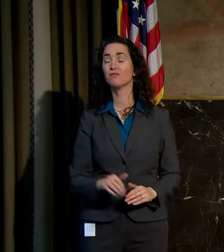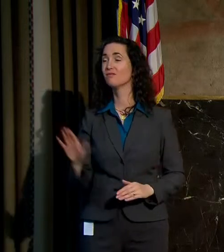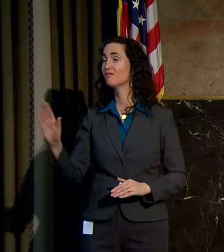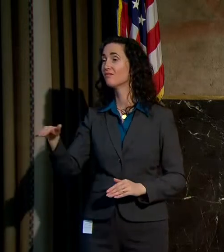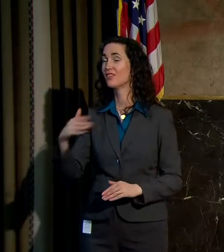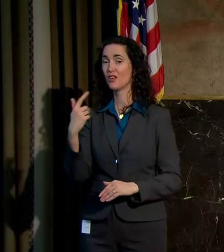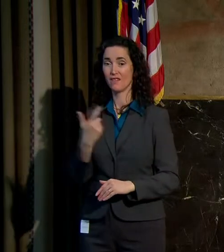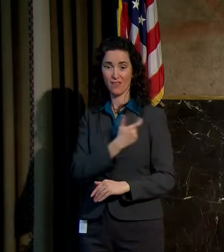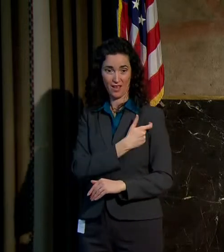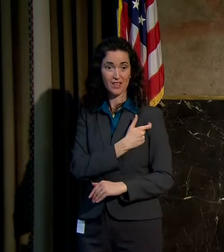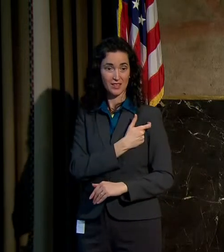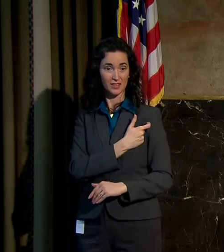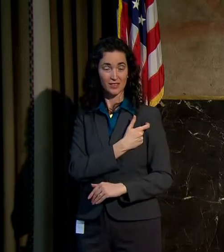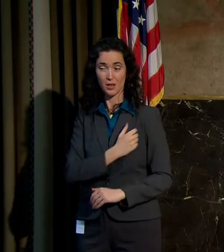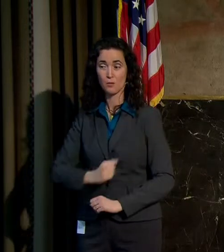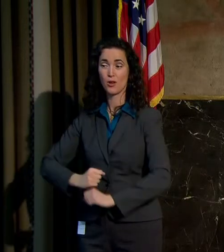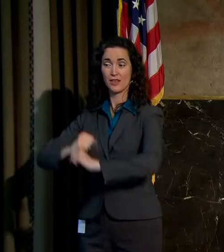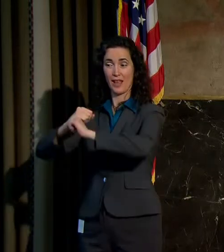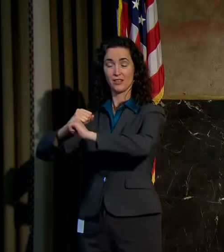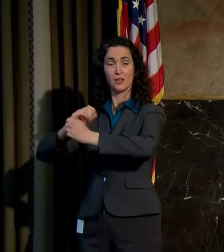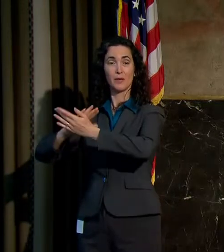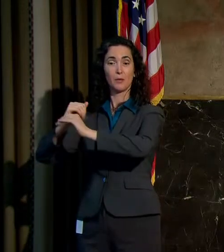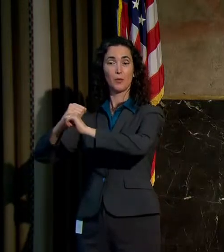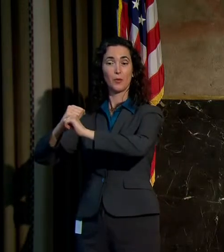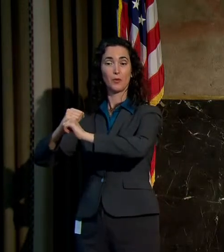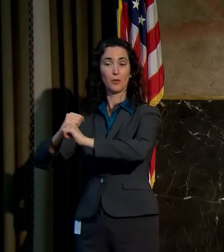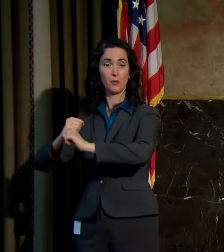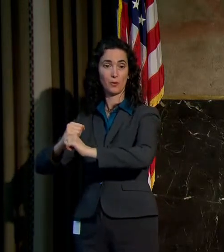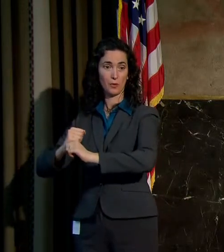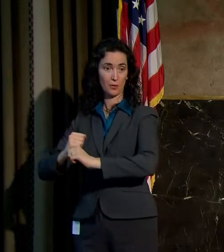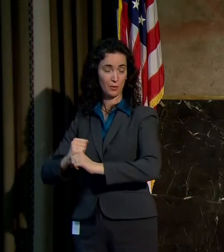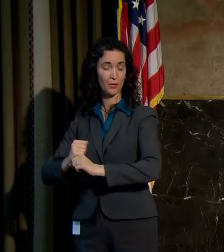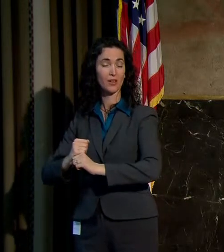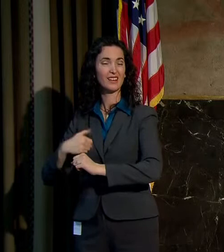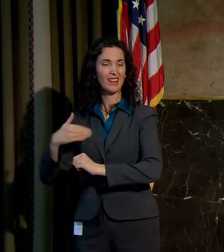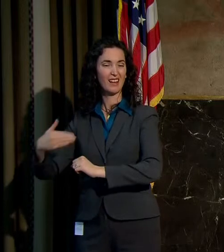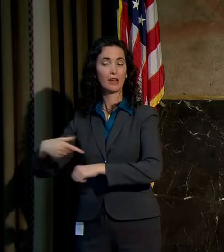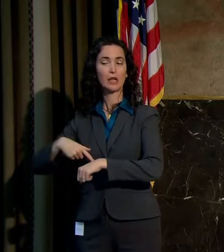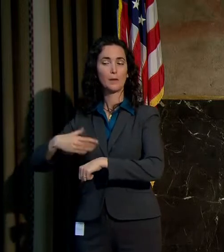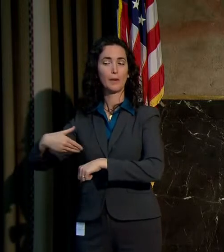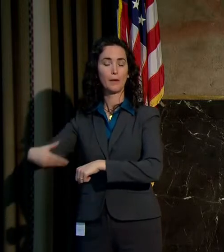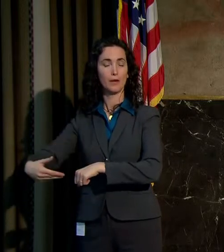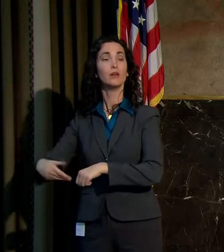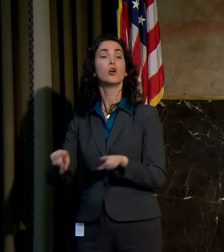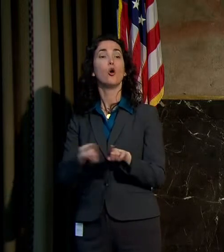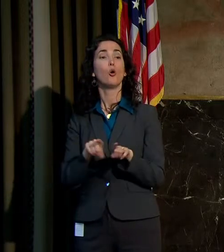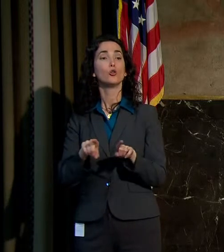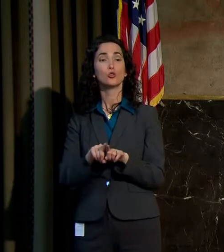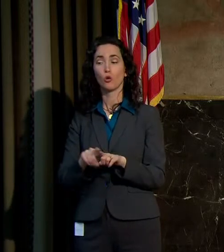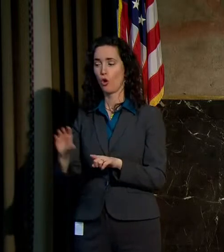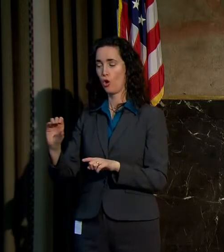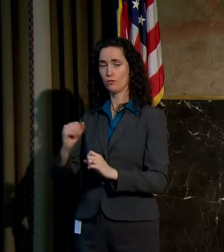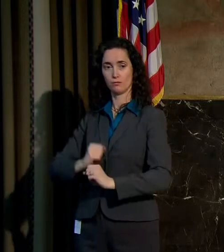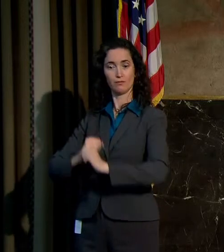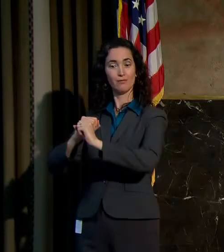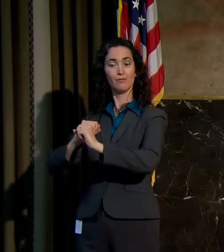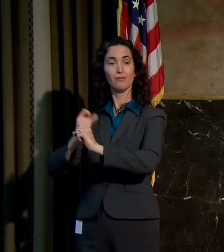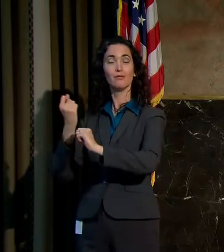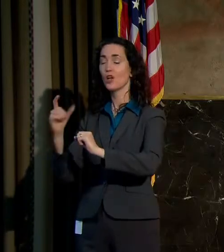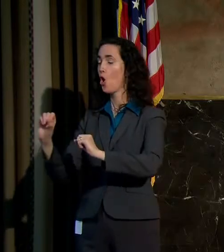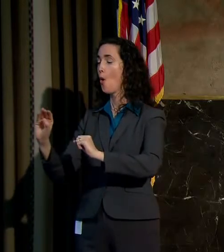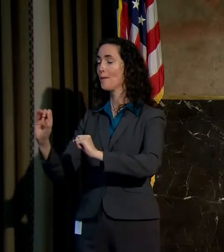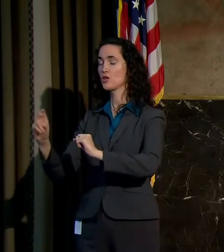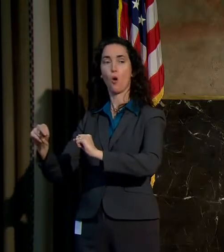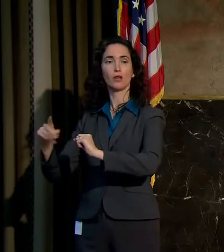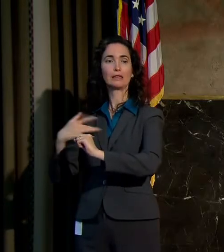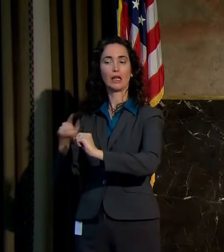has weaned with the Omicron variant, their value in preventing severe disease and death is still very high. That said, it's